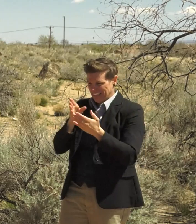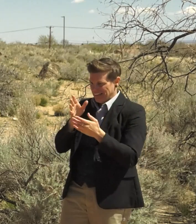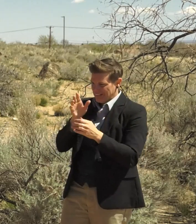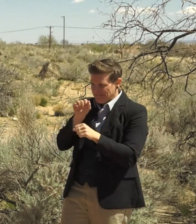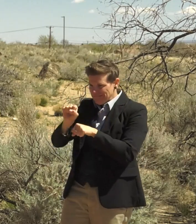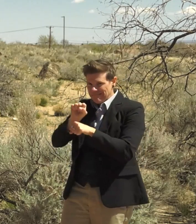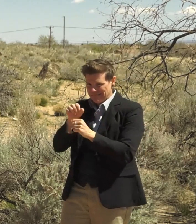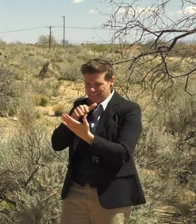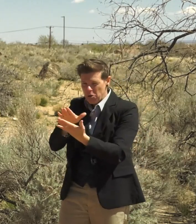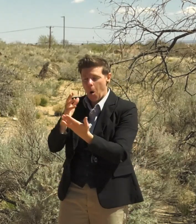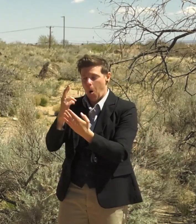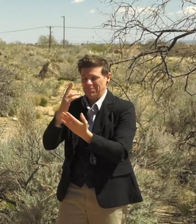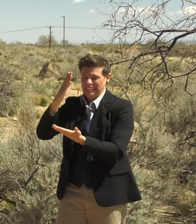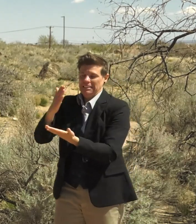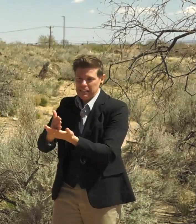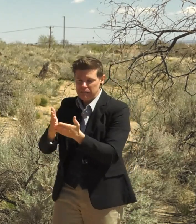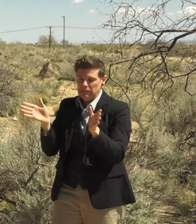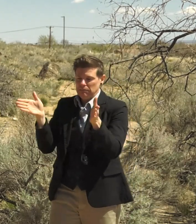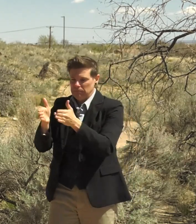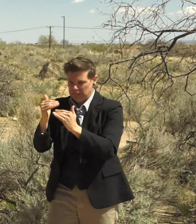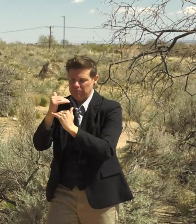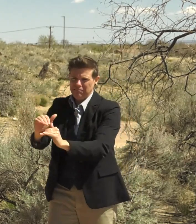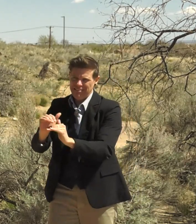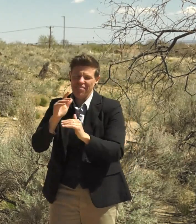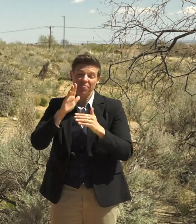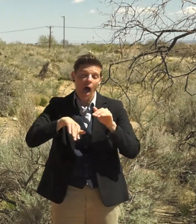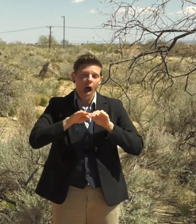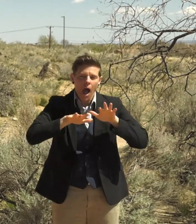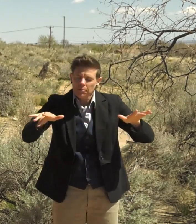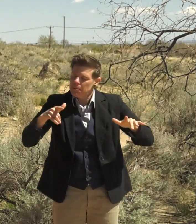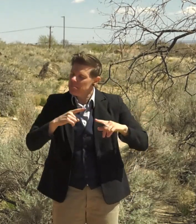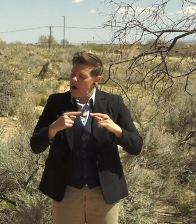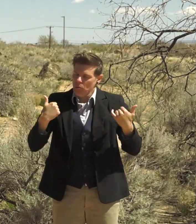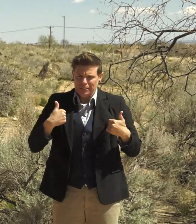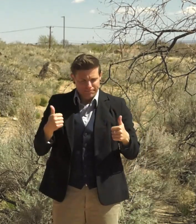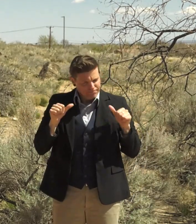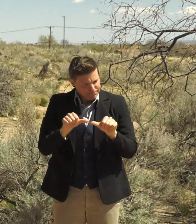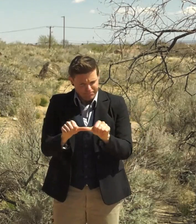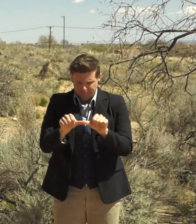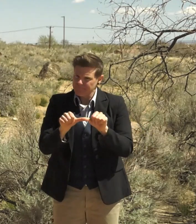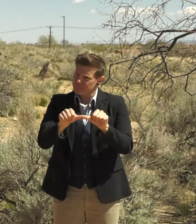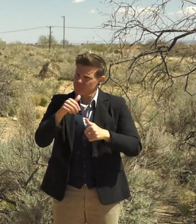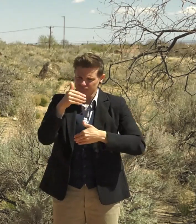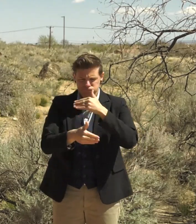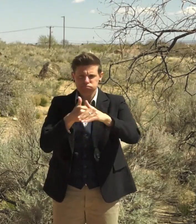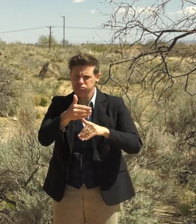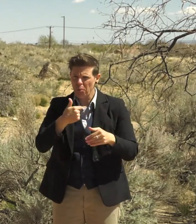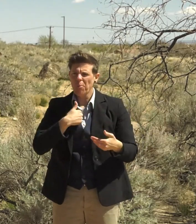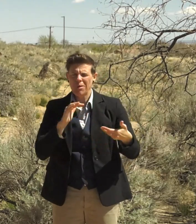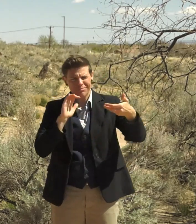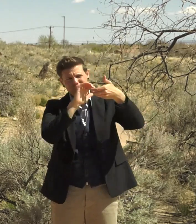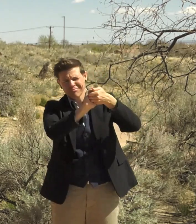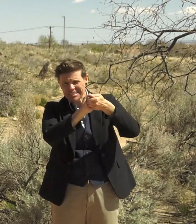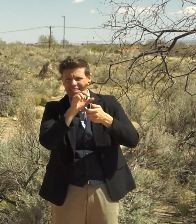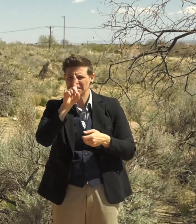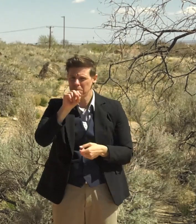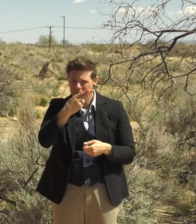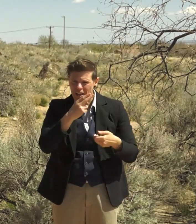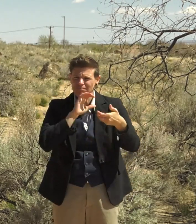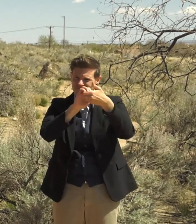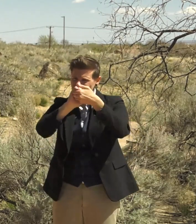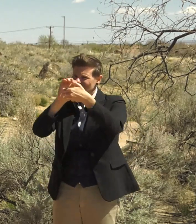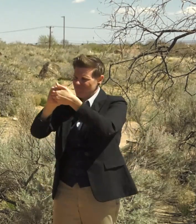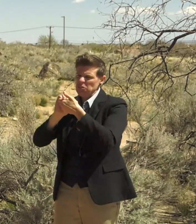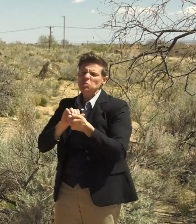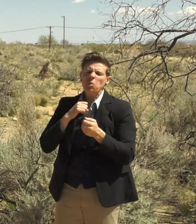moving fast on this with the DOH. And for a little bit more information on this, I want to bring back up Dr. Mark Demena again